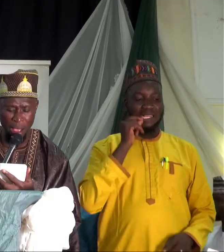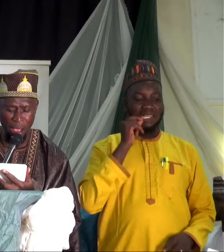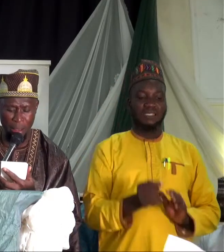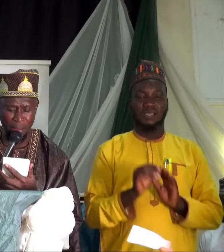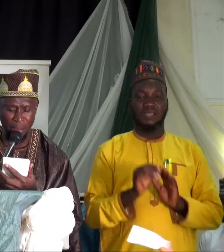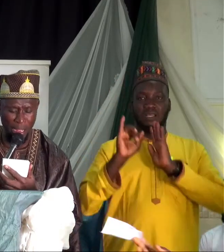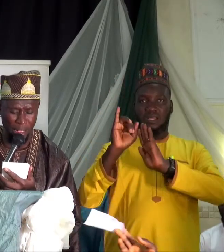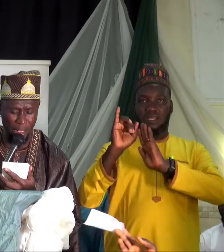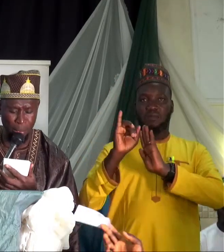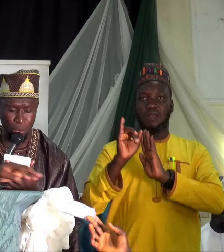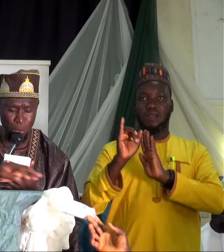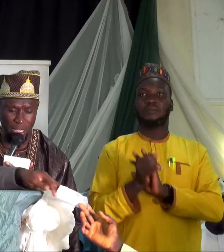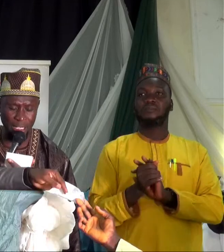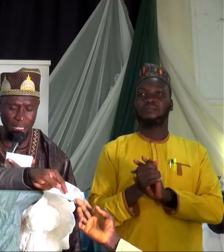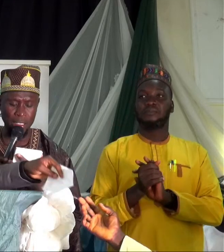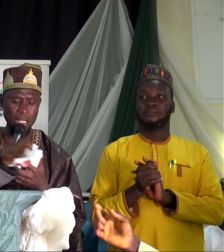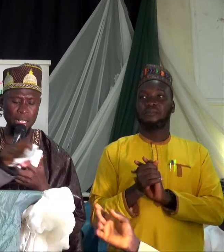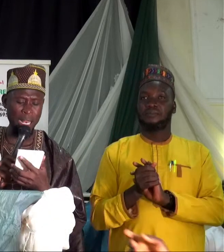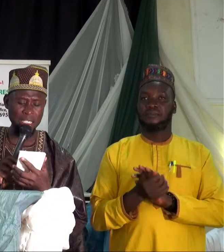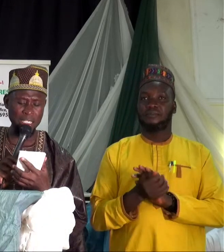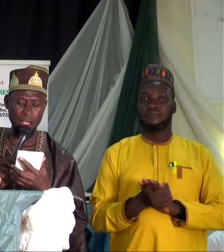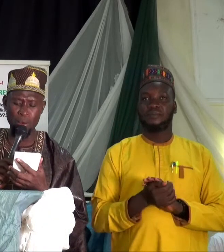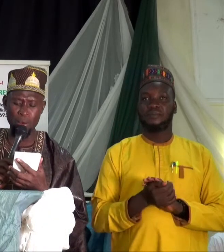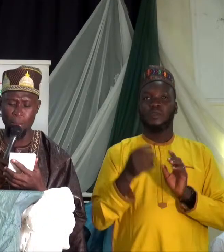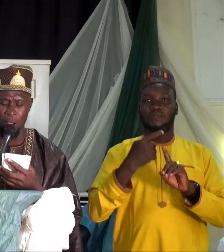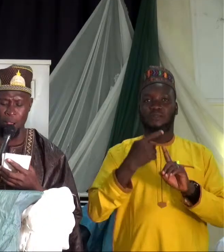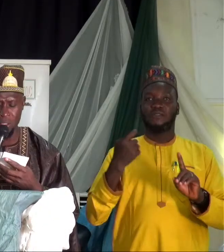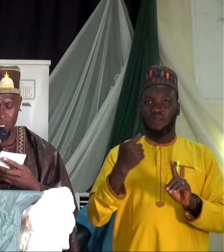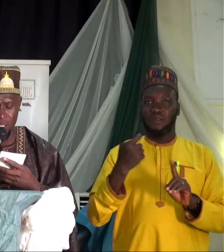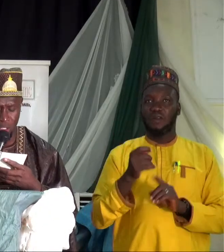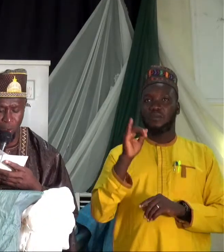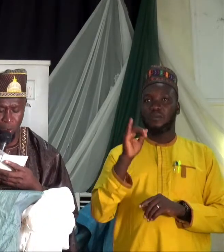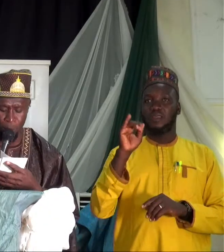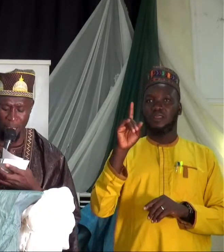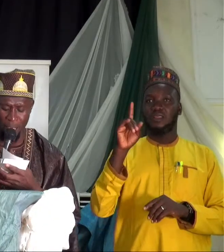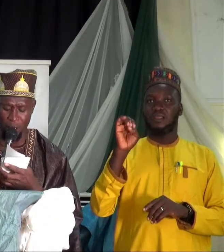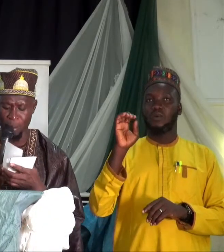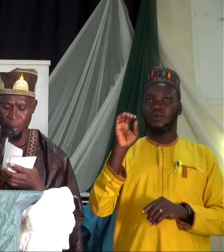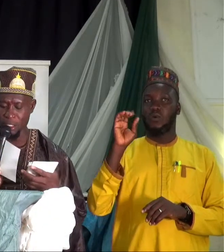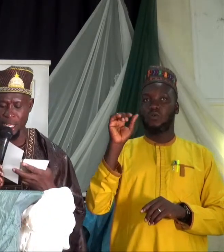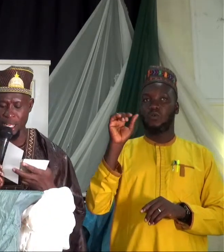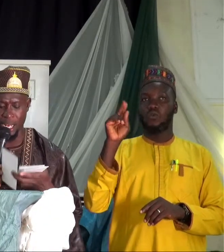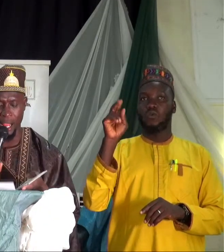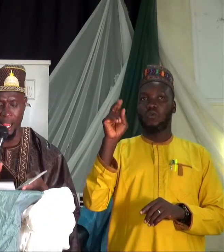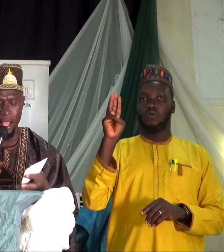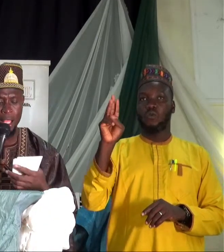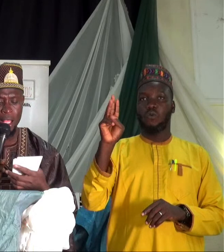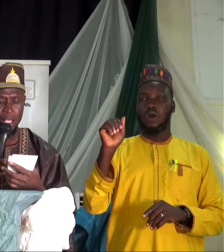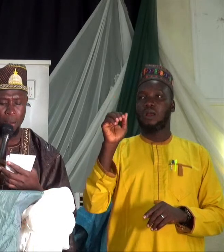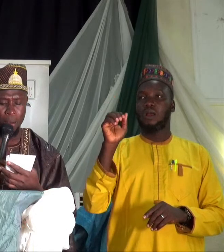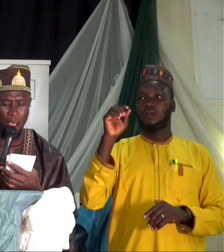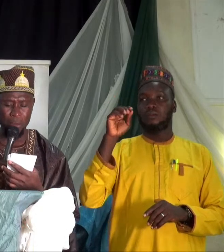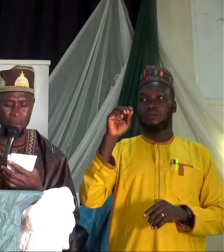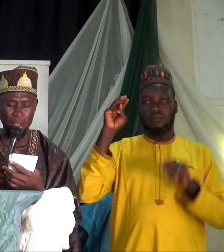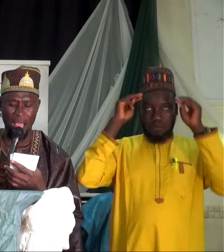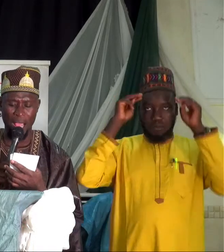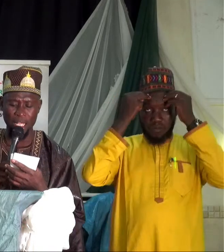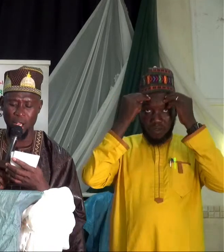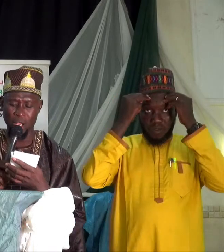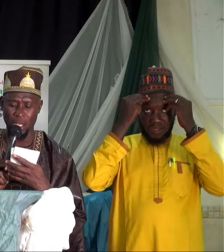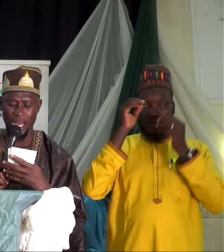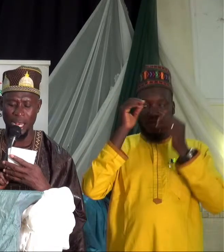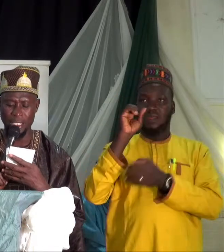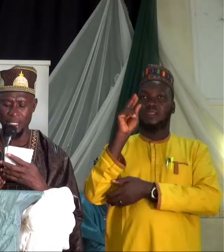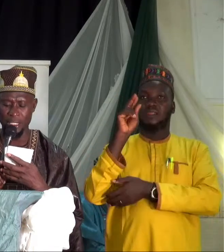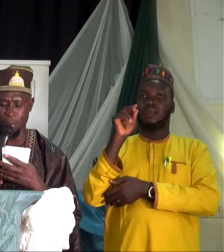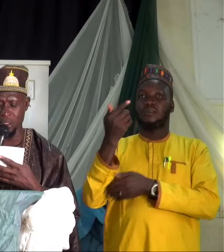Imam Karim Hussein lati Keluwa Mosque ni Sango Mibayi Oloba ni Sanida Lesa Dada Imam Dauda Adesokan